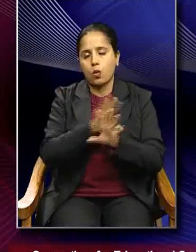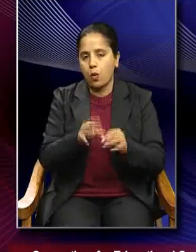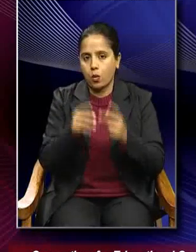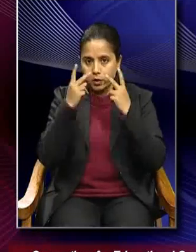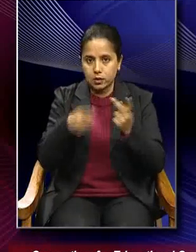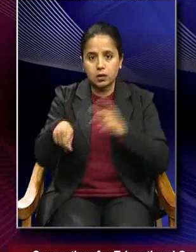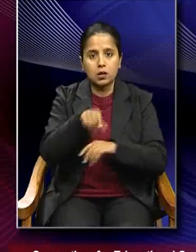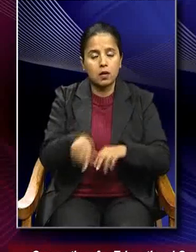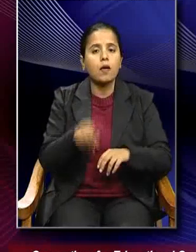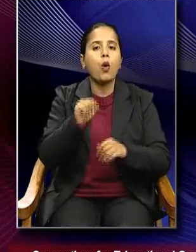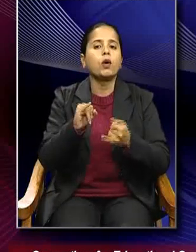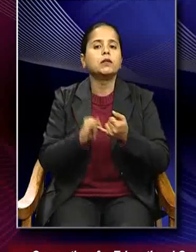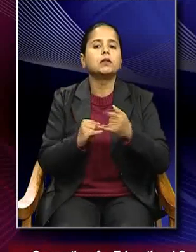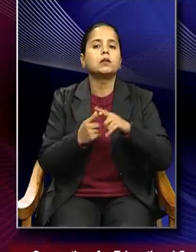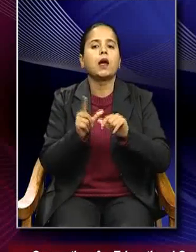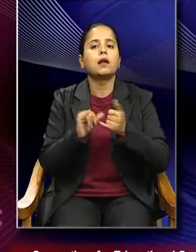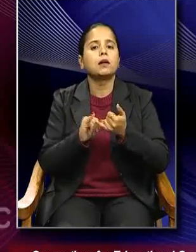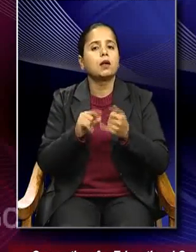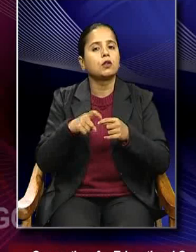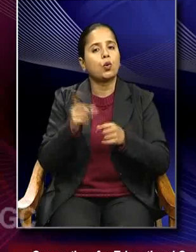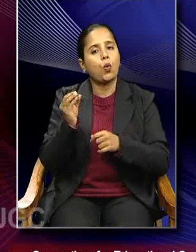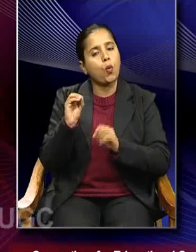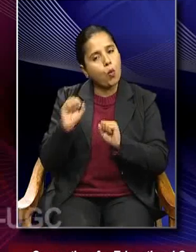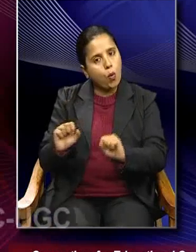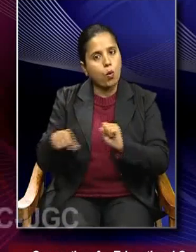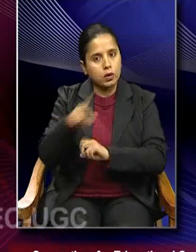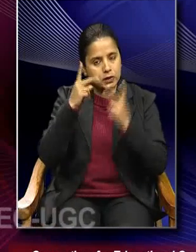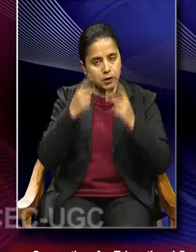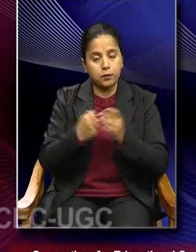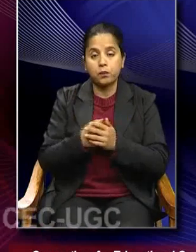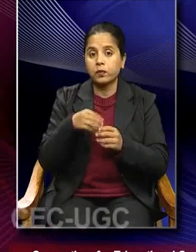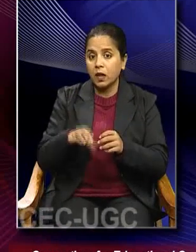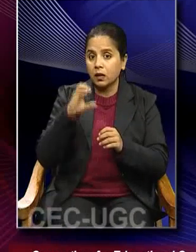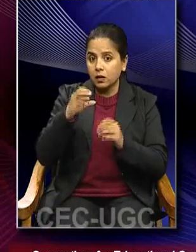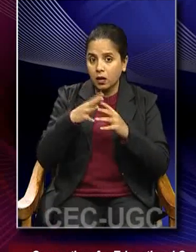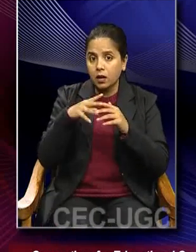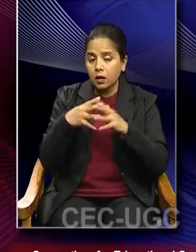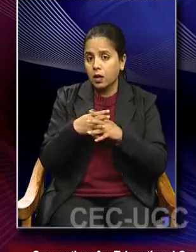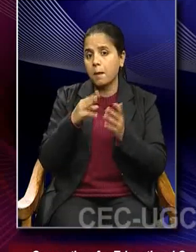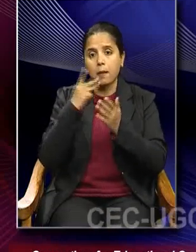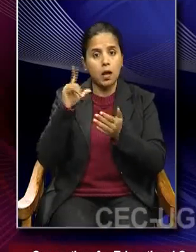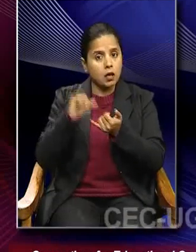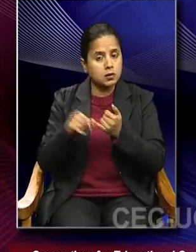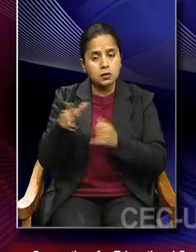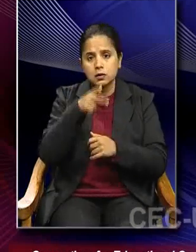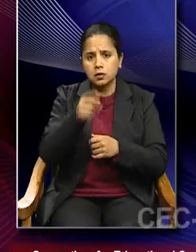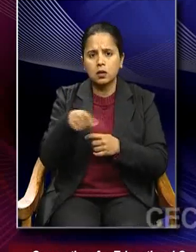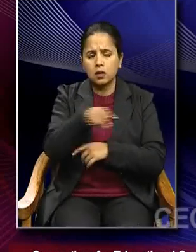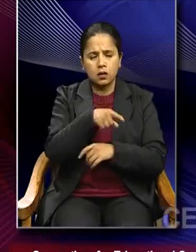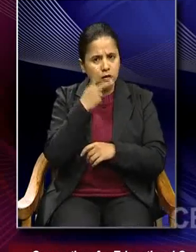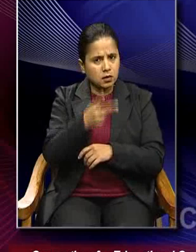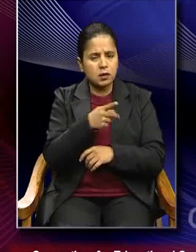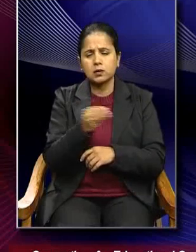a status quo. C. Wright Mills was critical of this approach, and he says that this